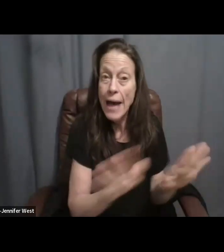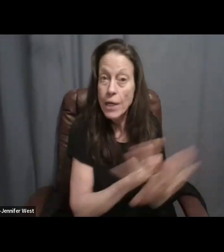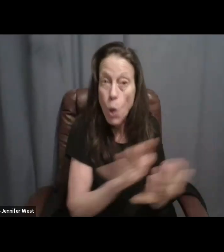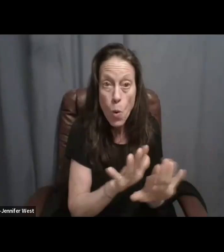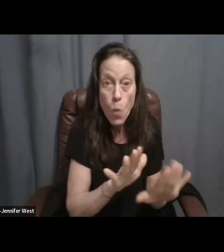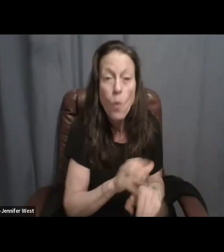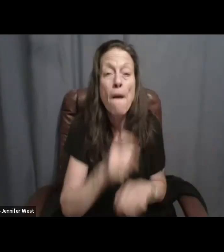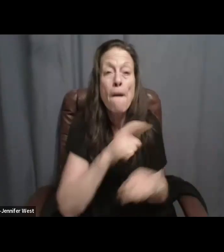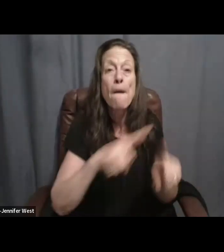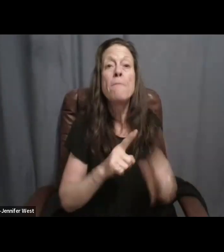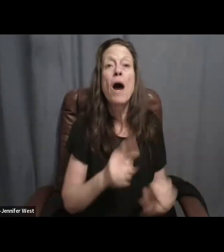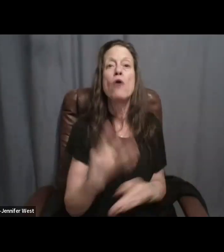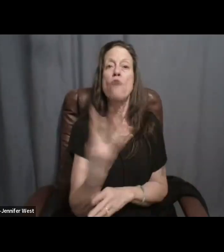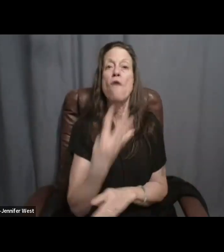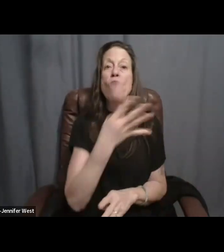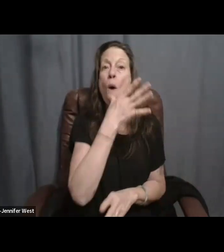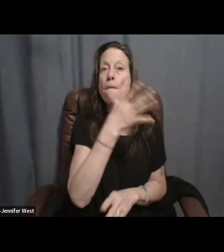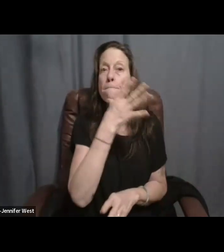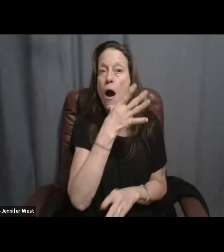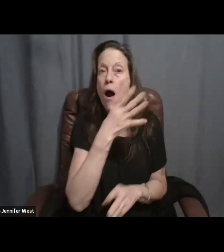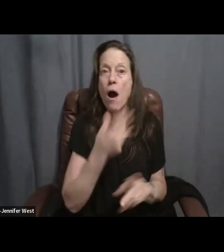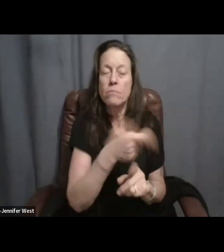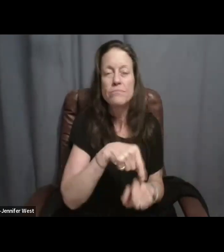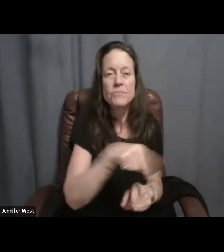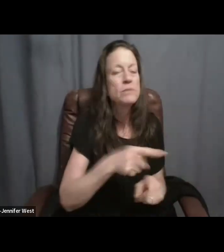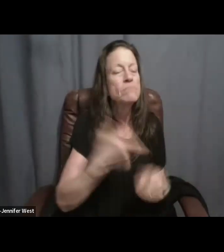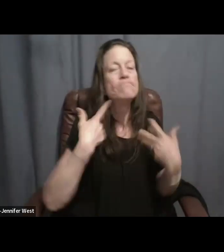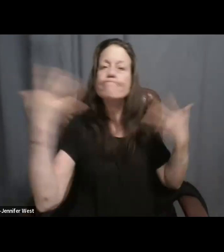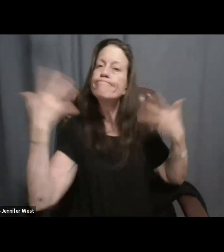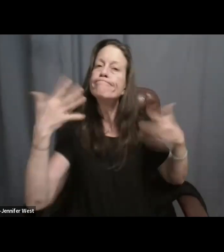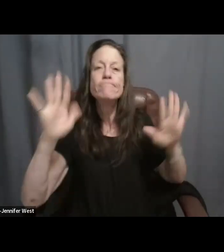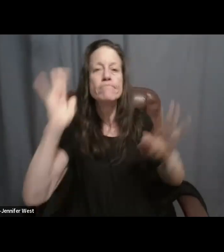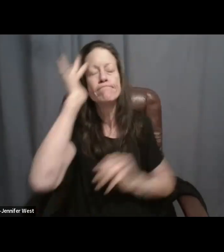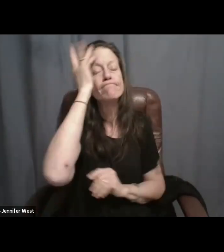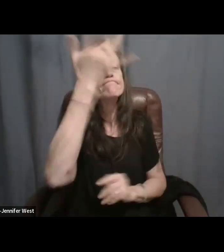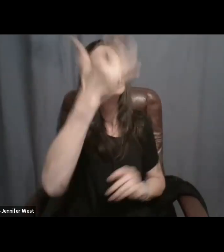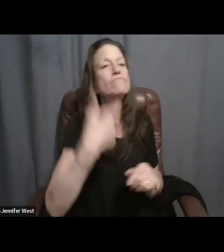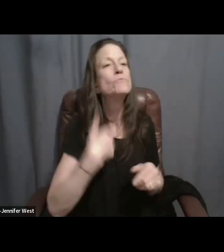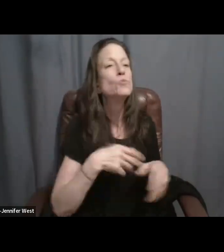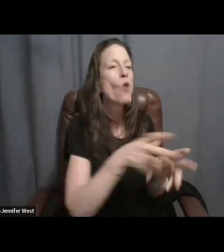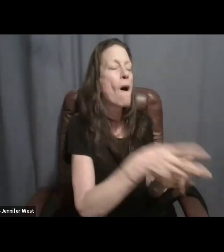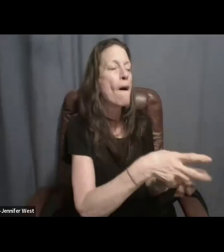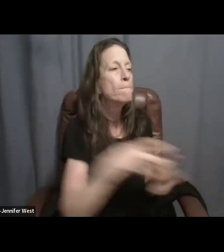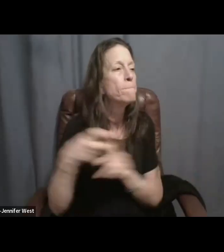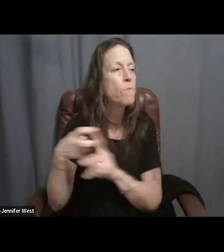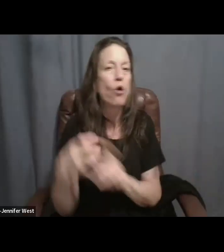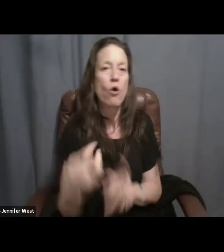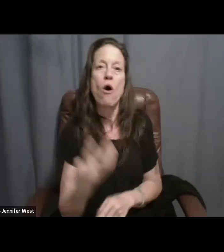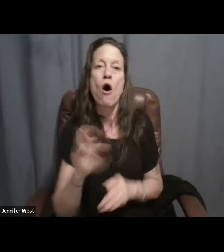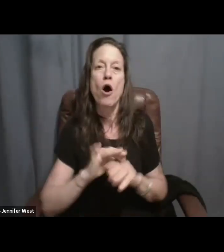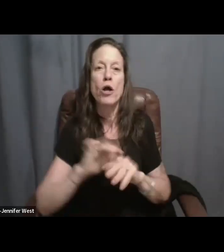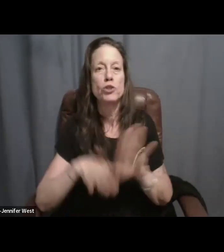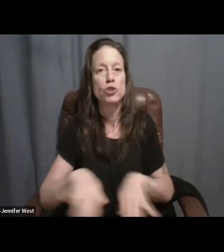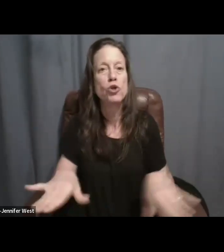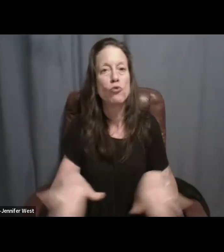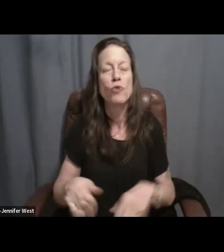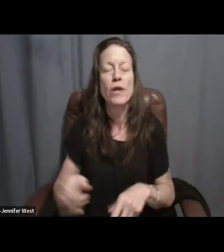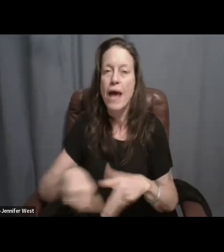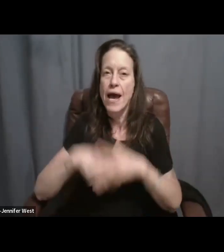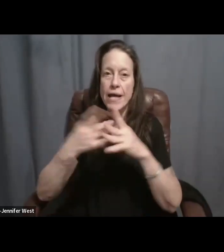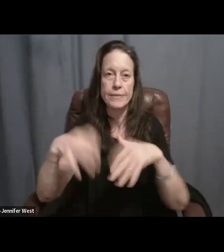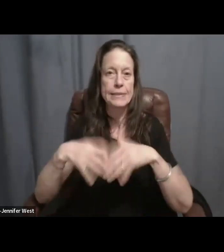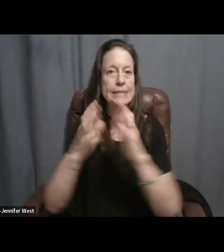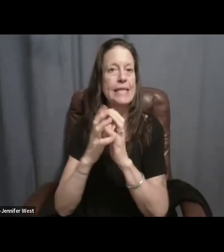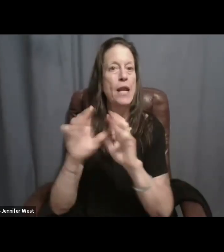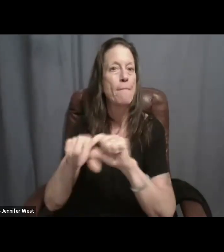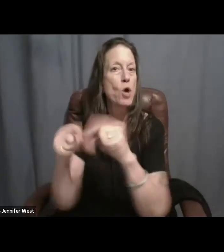situation, and they were like, I'm done. I'm done. We're going to pull together and start a group. So that's why I